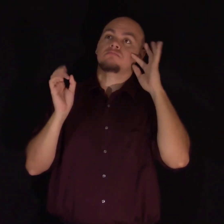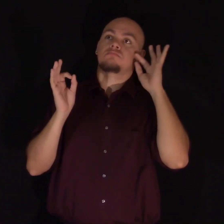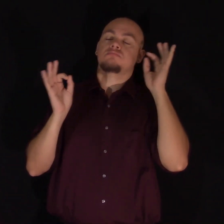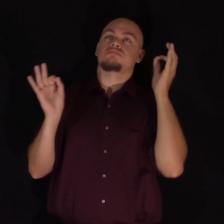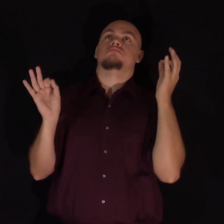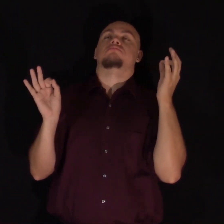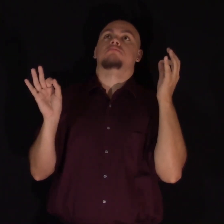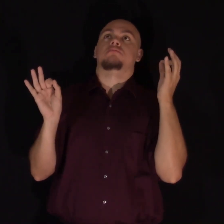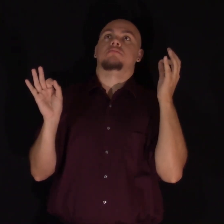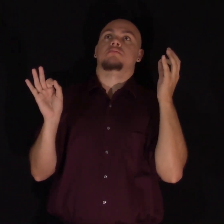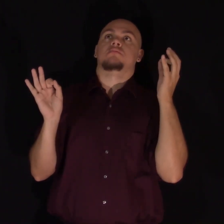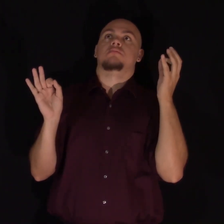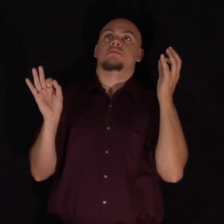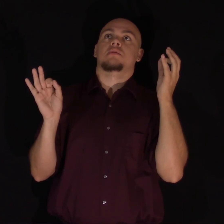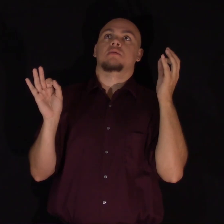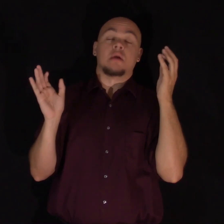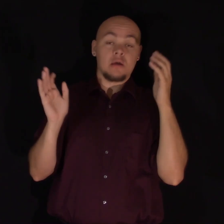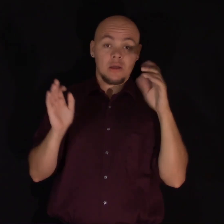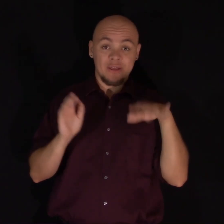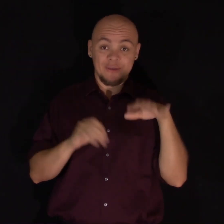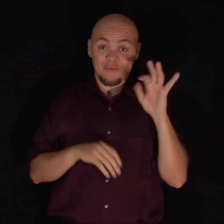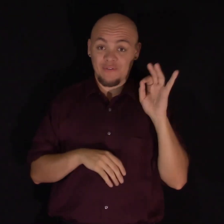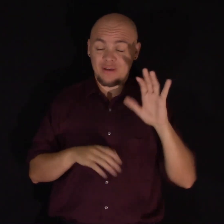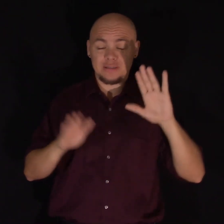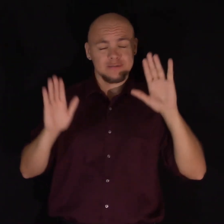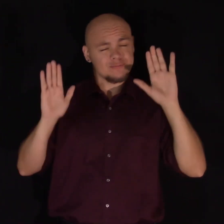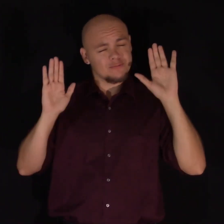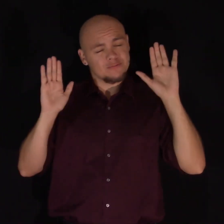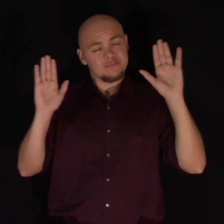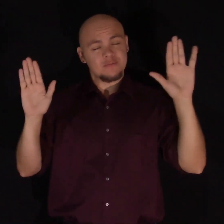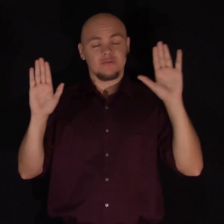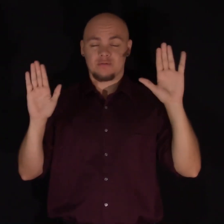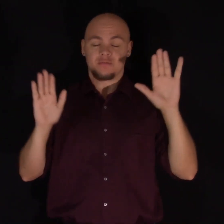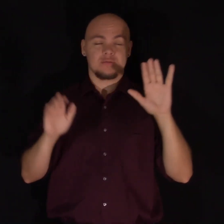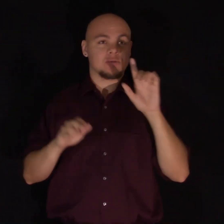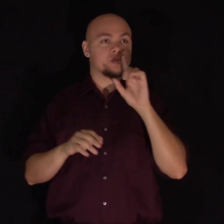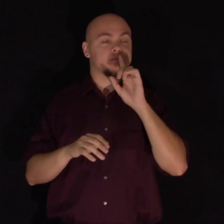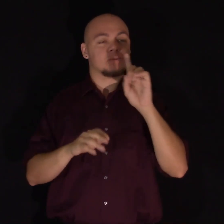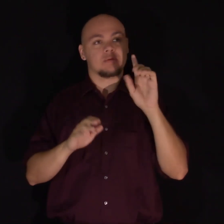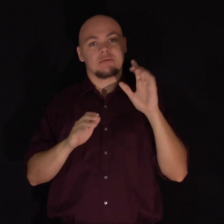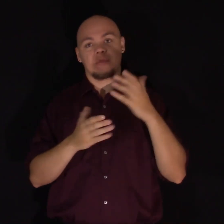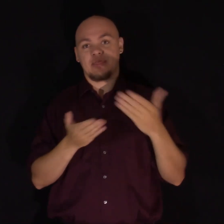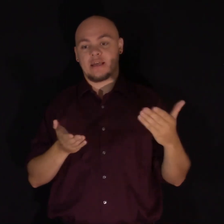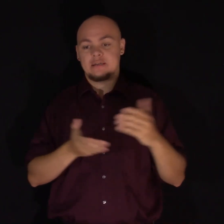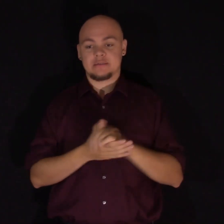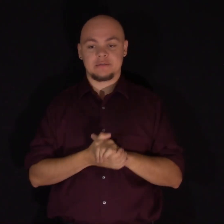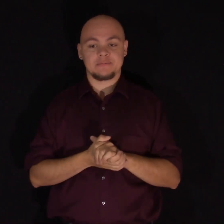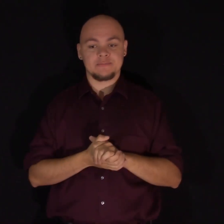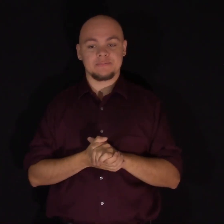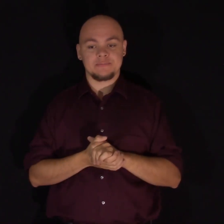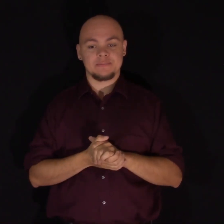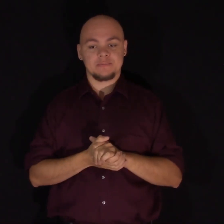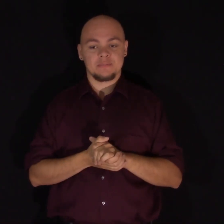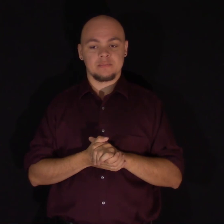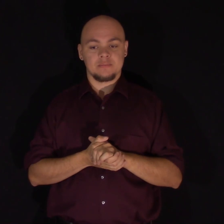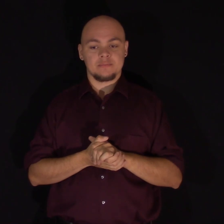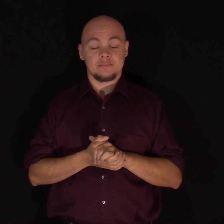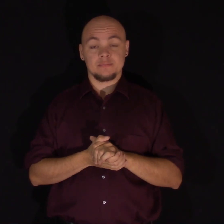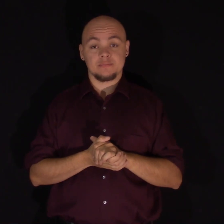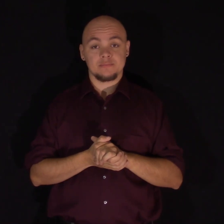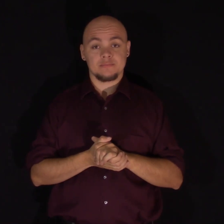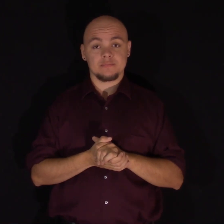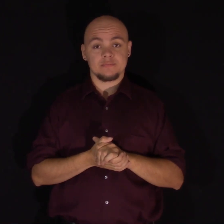attention. You'll find some remarkably fruitful things in that attentional